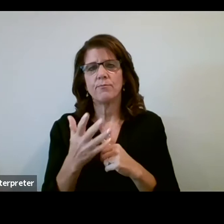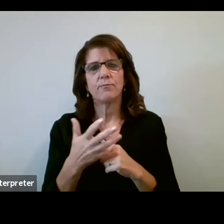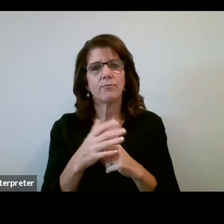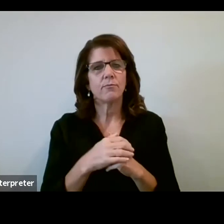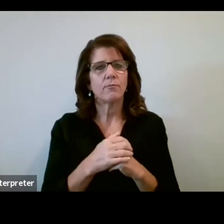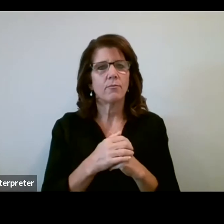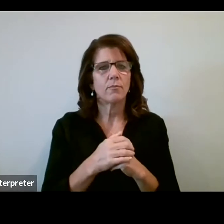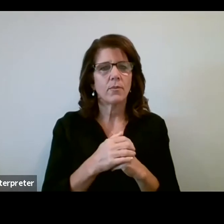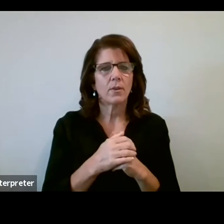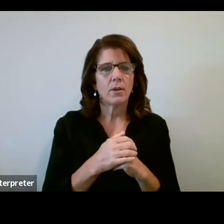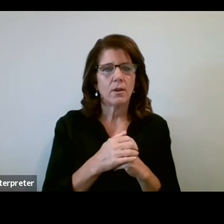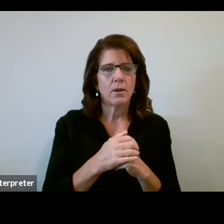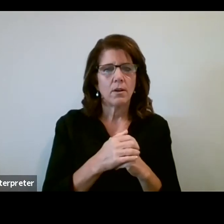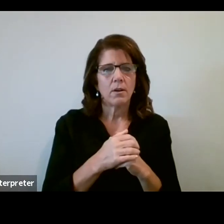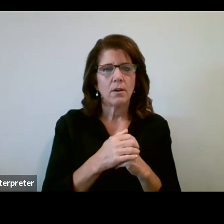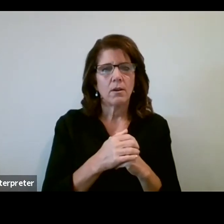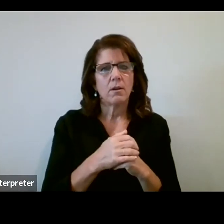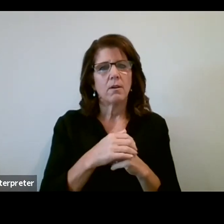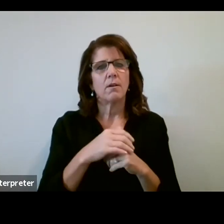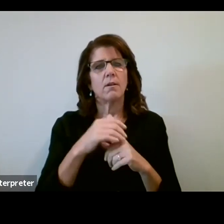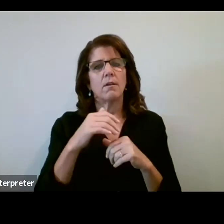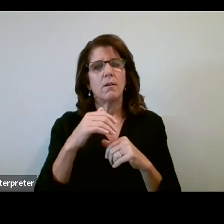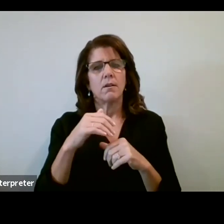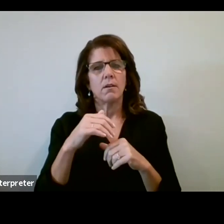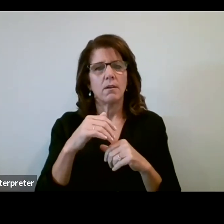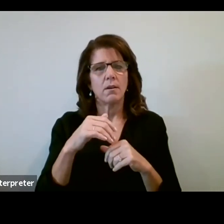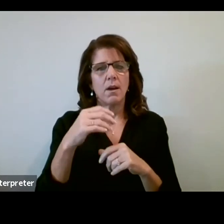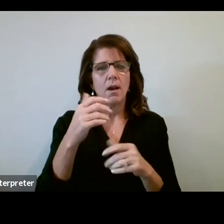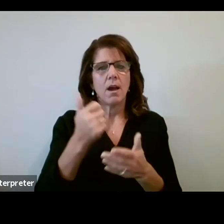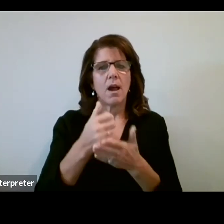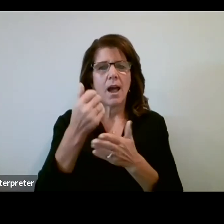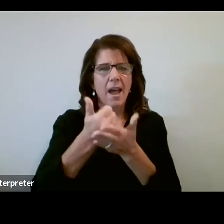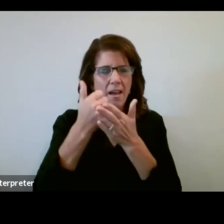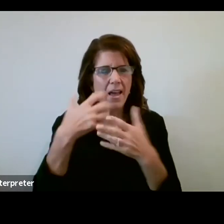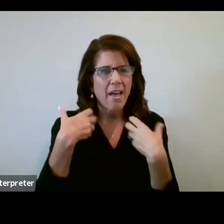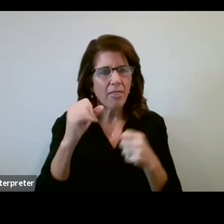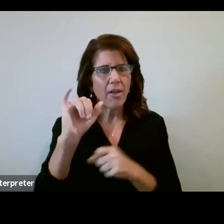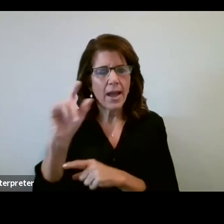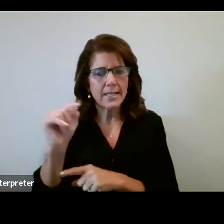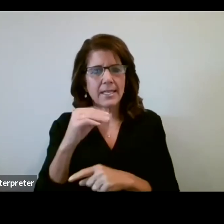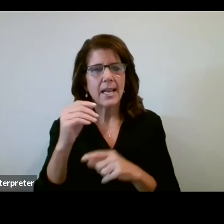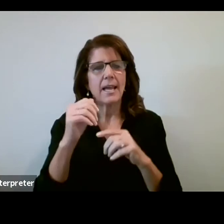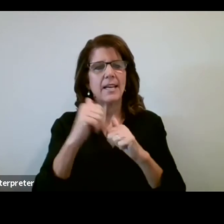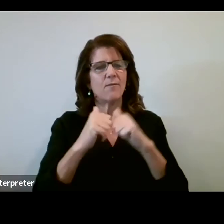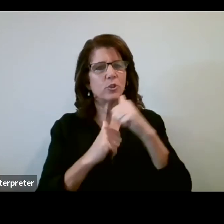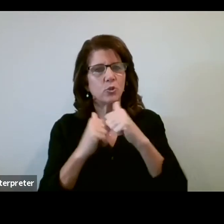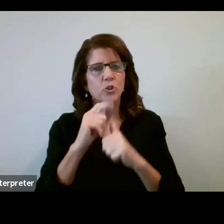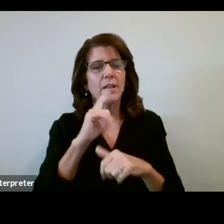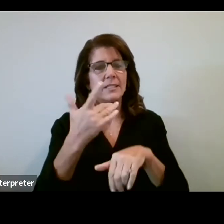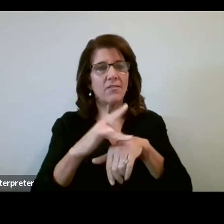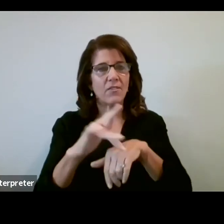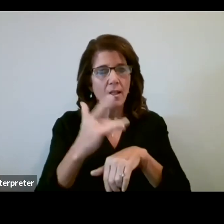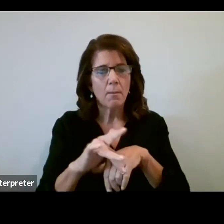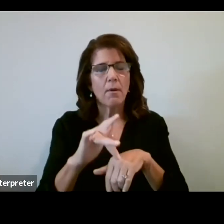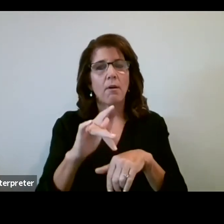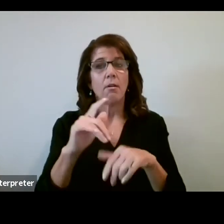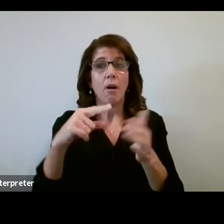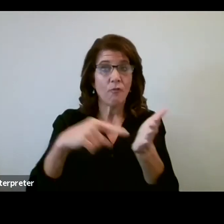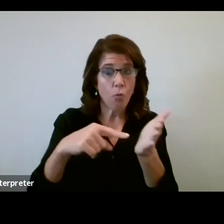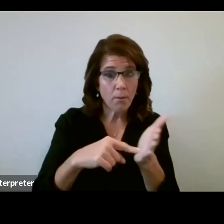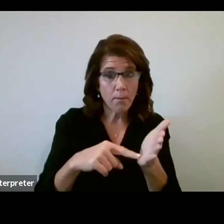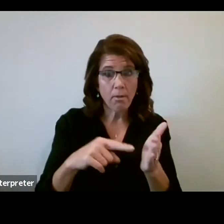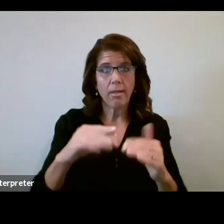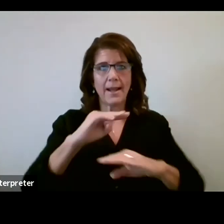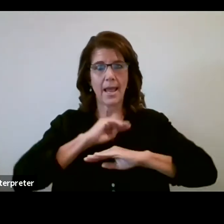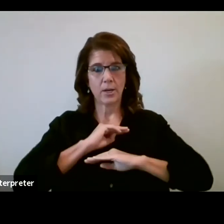health IT, like the infrastructure for internet that is available, affordable, and adequate, right? These